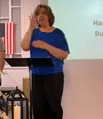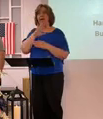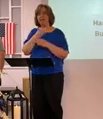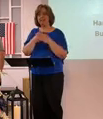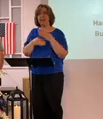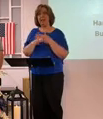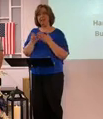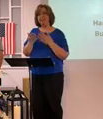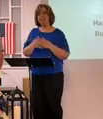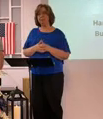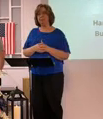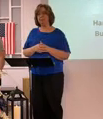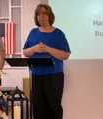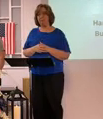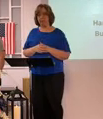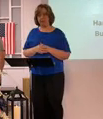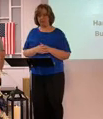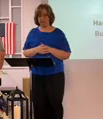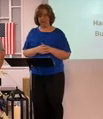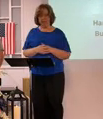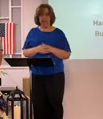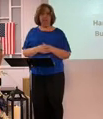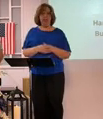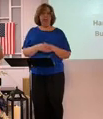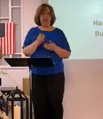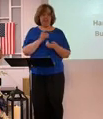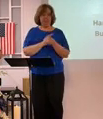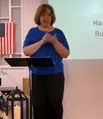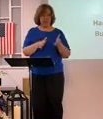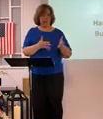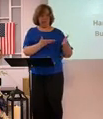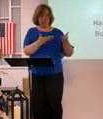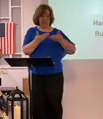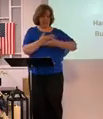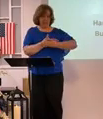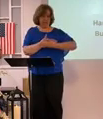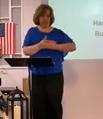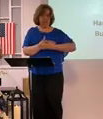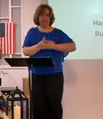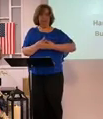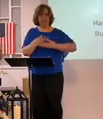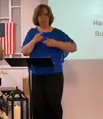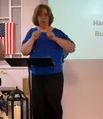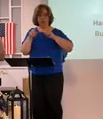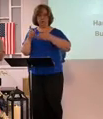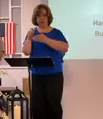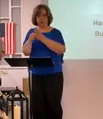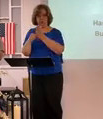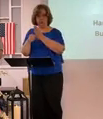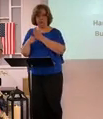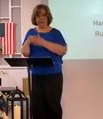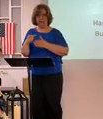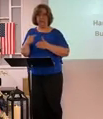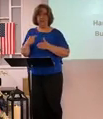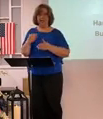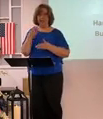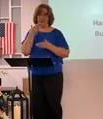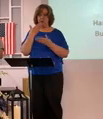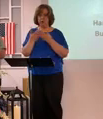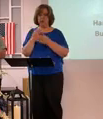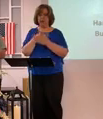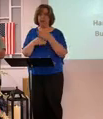when they came to get him, they're like, we're going to take him to surgery. He's in good hands now. I'm like, are you guys sure? You